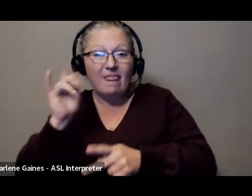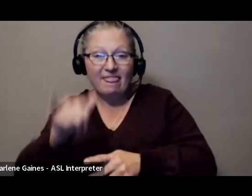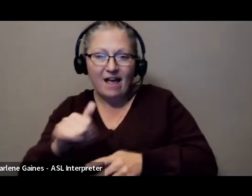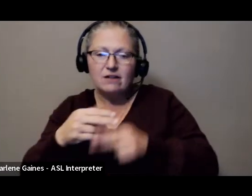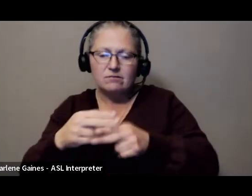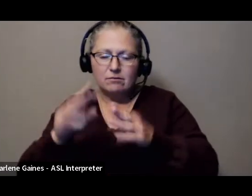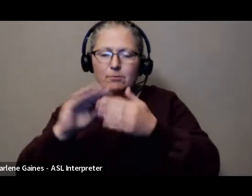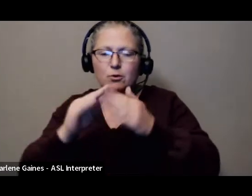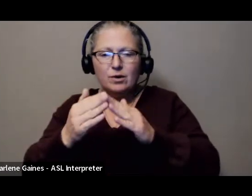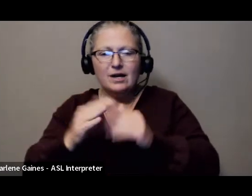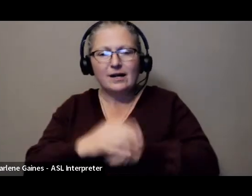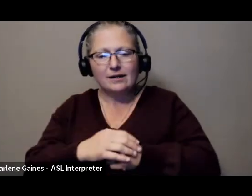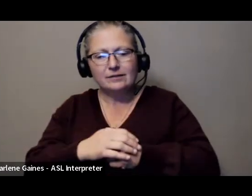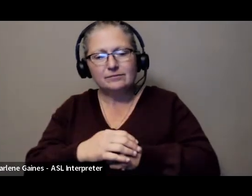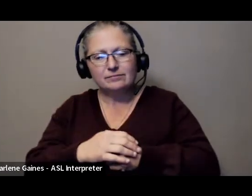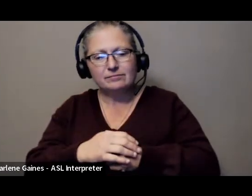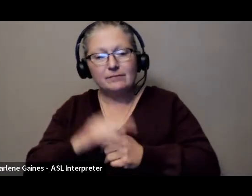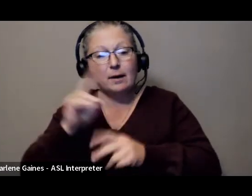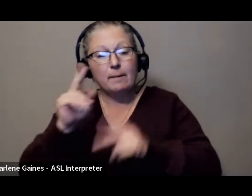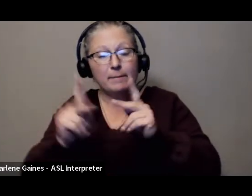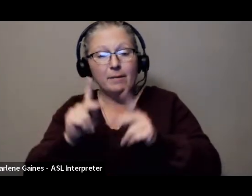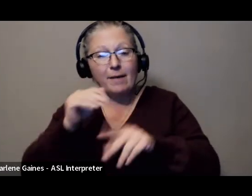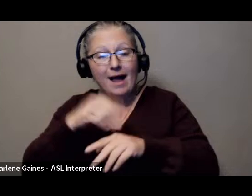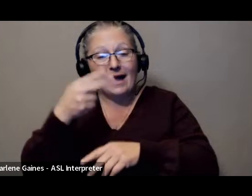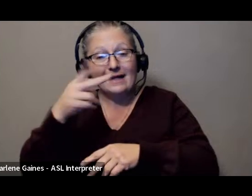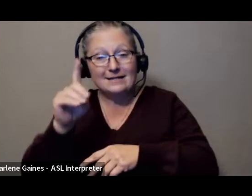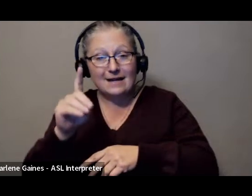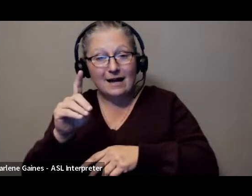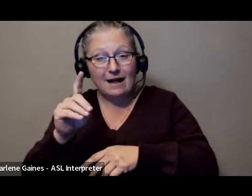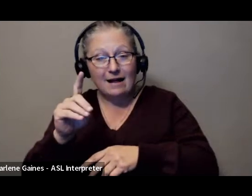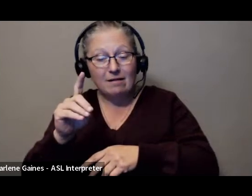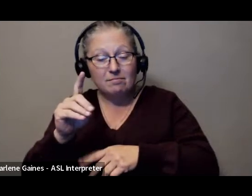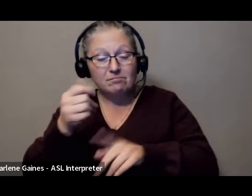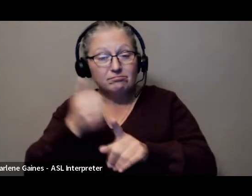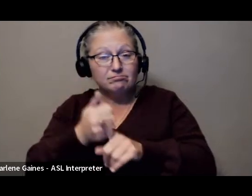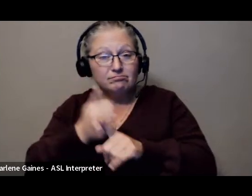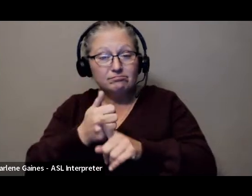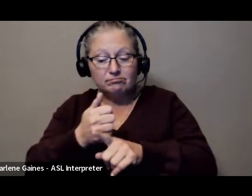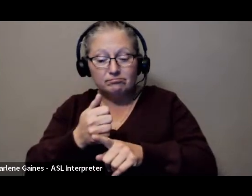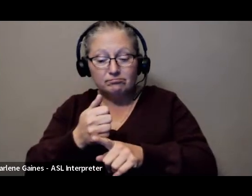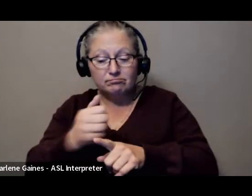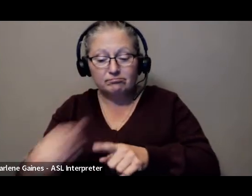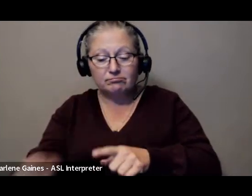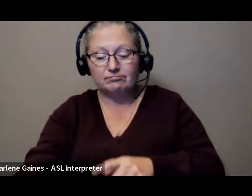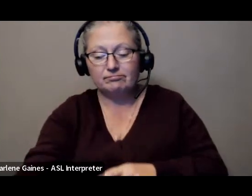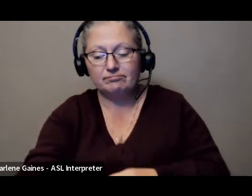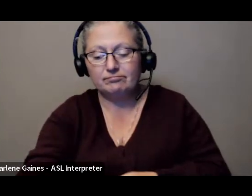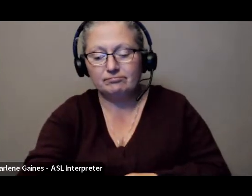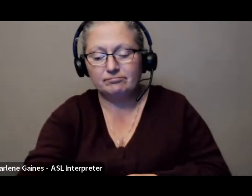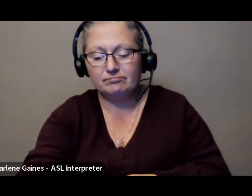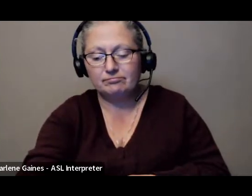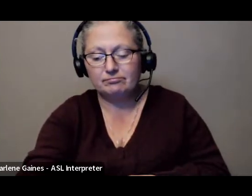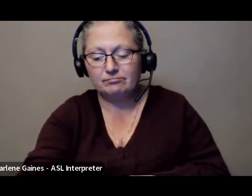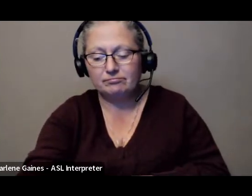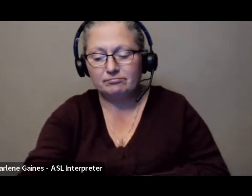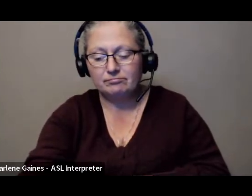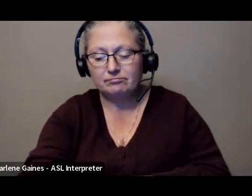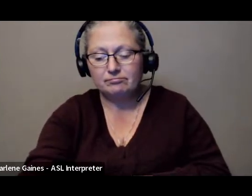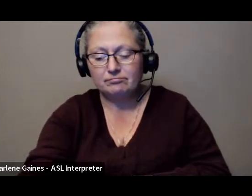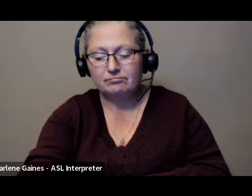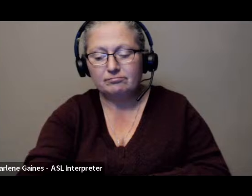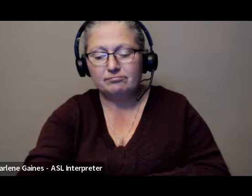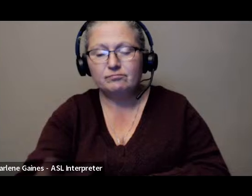community. Our folks out at Hillsdale that are in charge of the